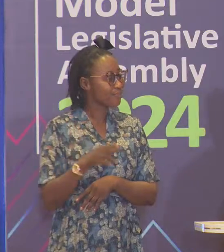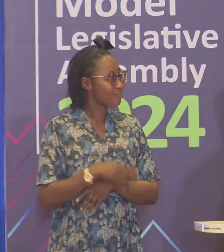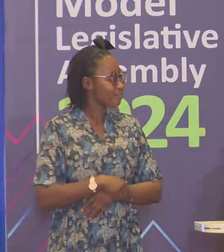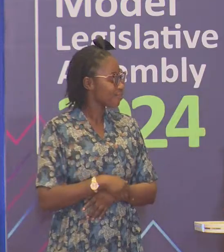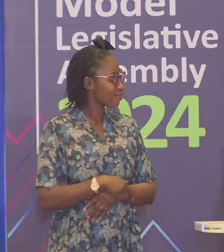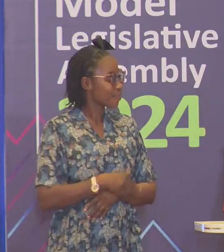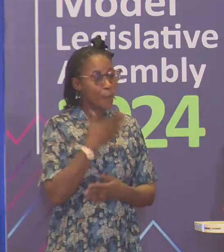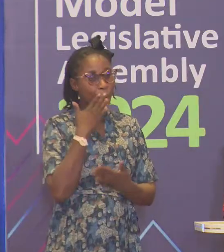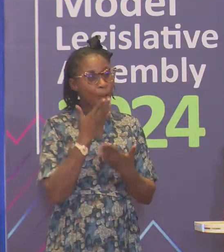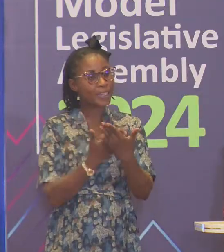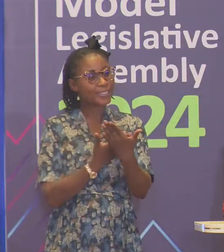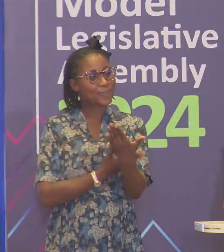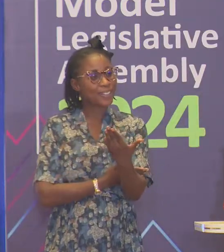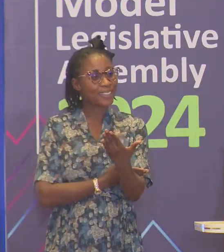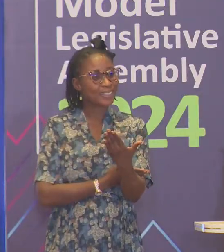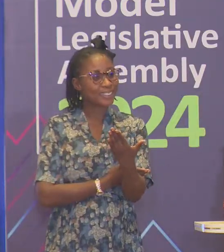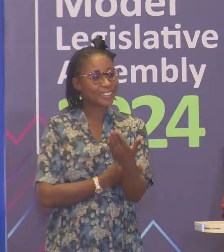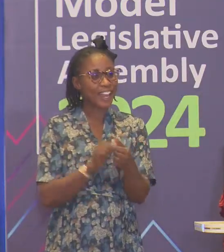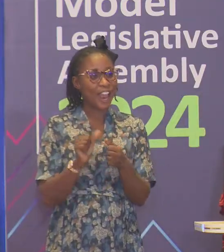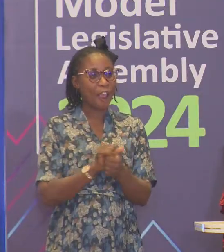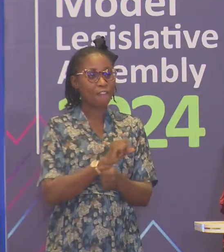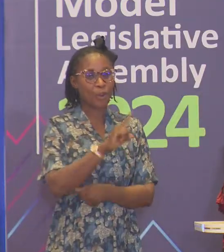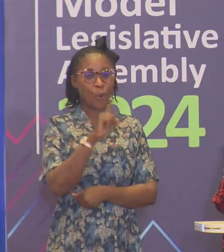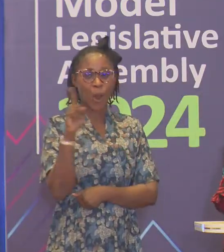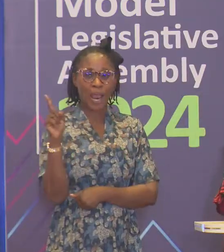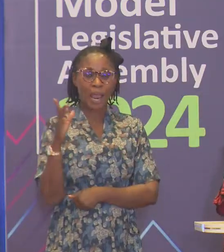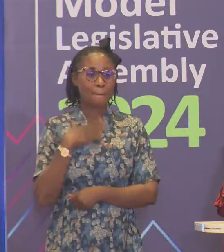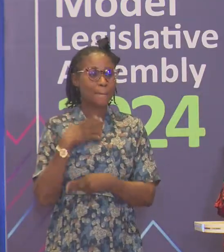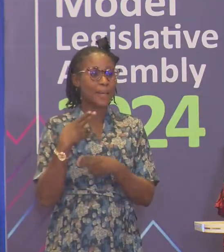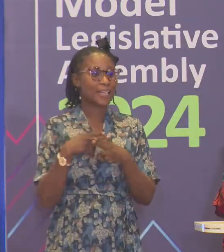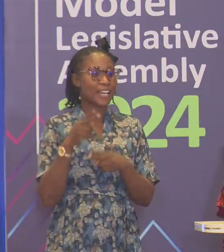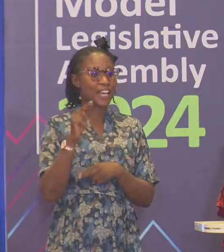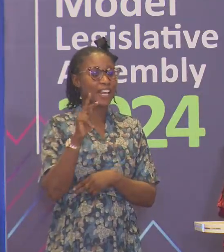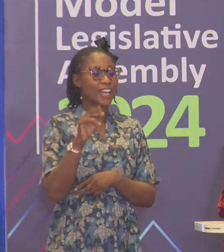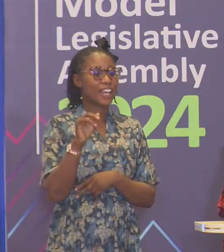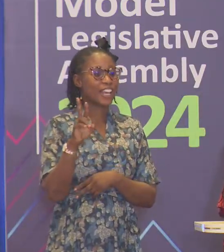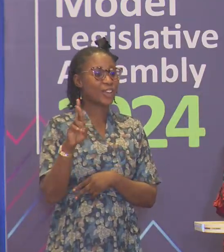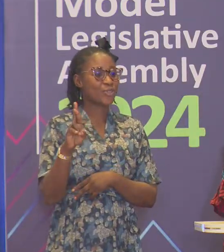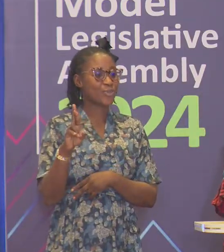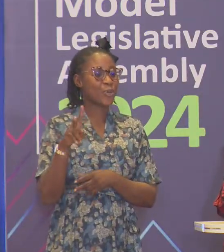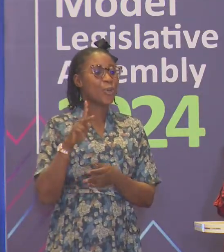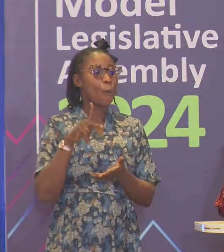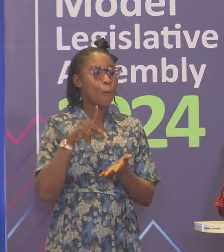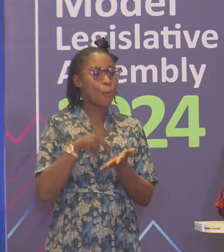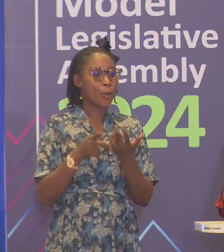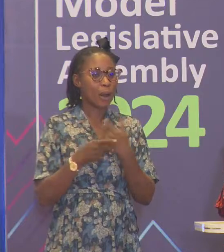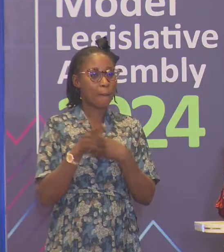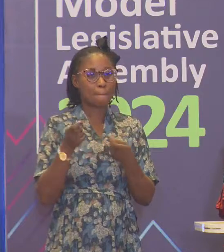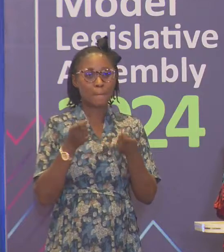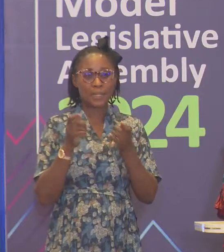Good morning, everyone. My name is Nkiru Uzodi, Program Manager at Plac.